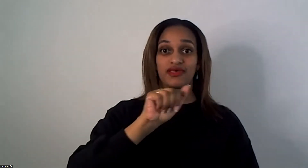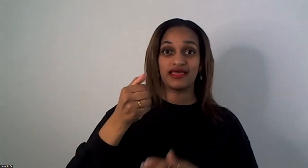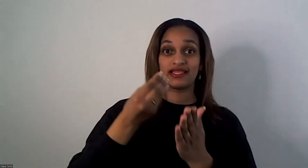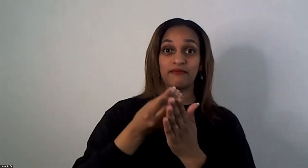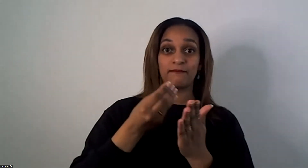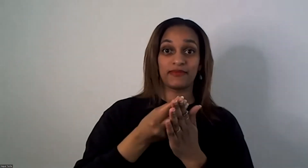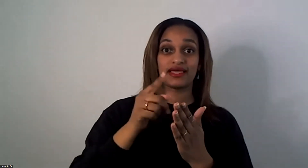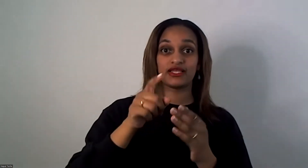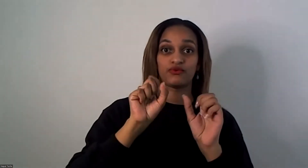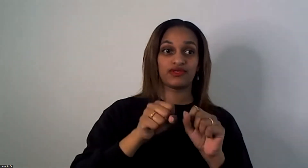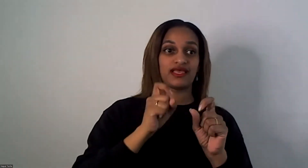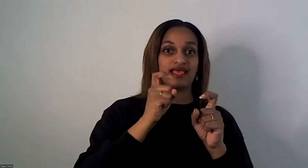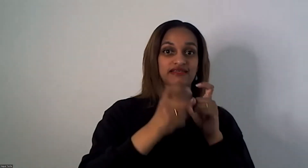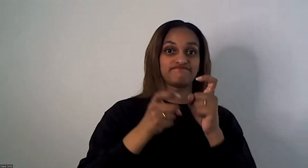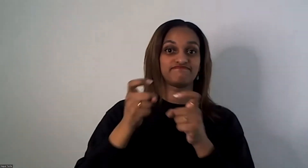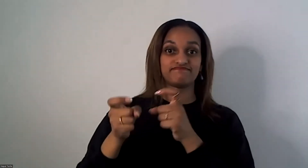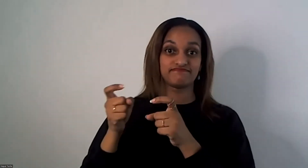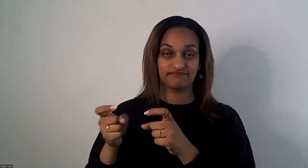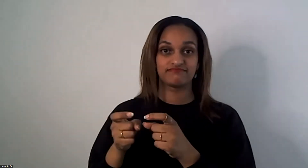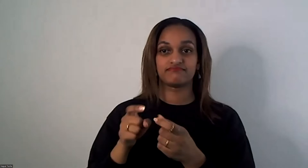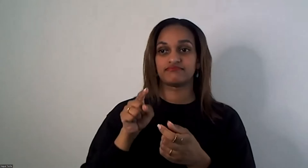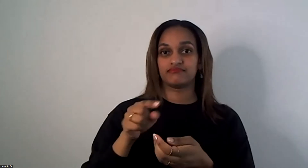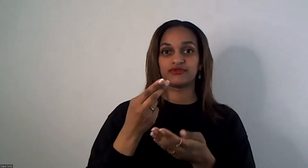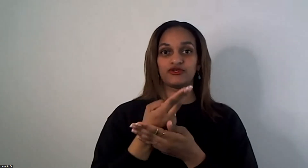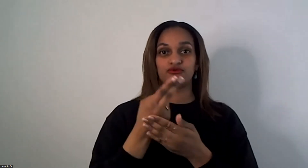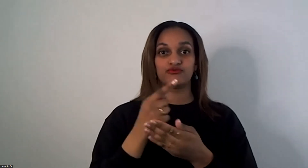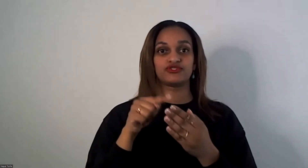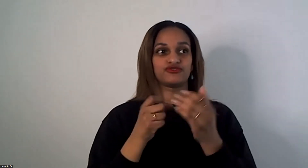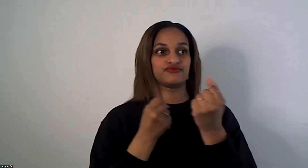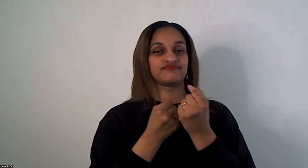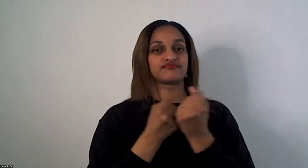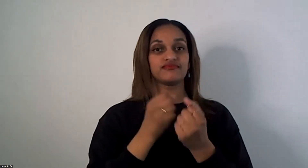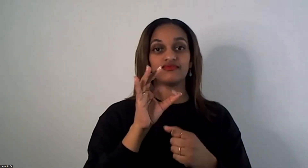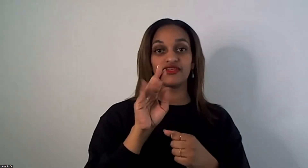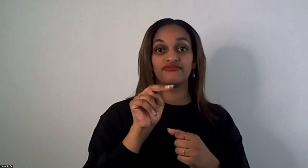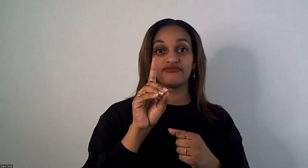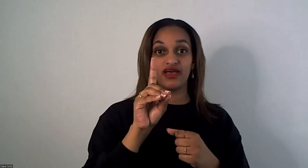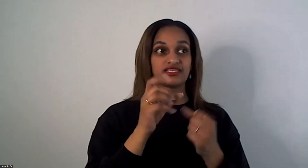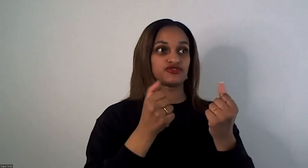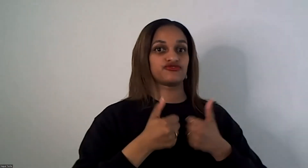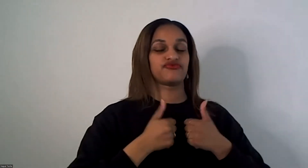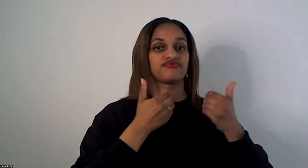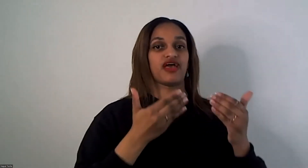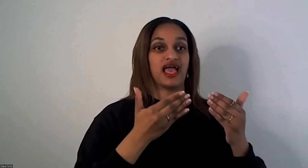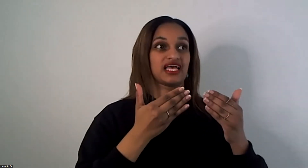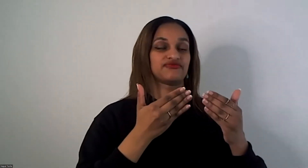end abuse by donating any amount of money that you can.